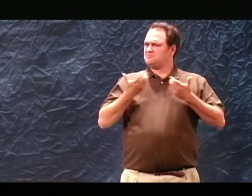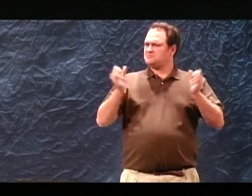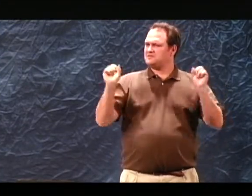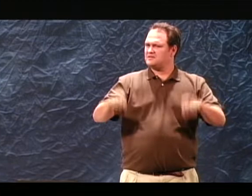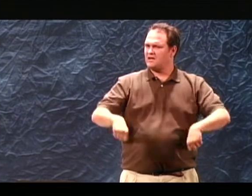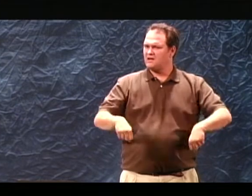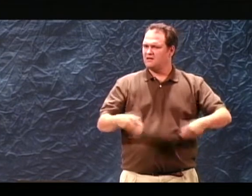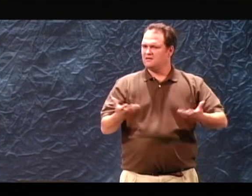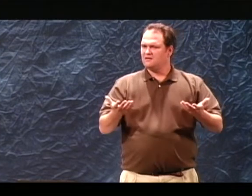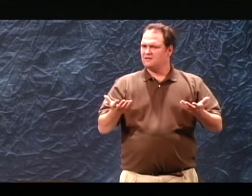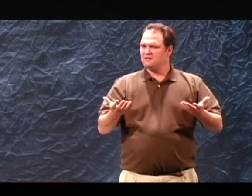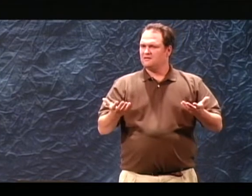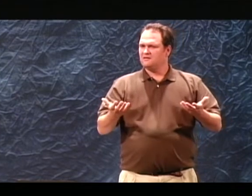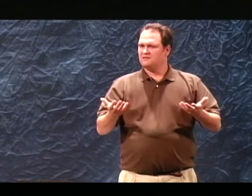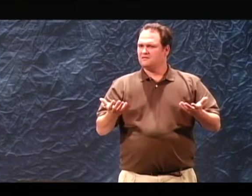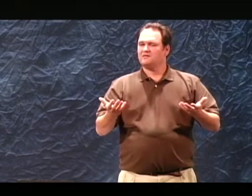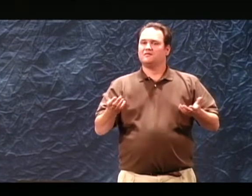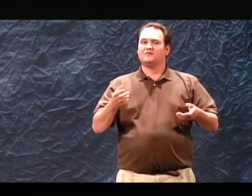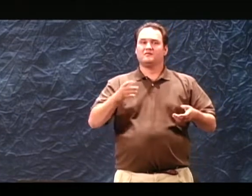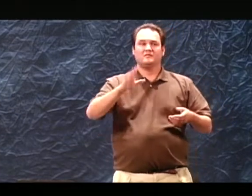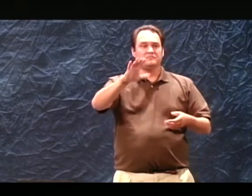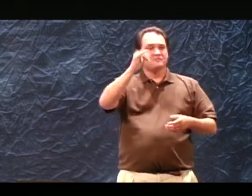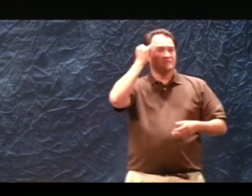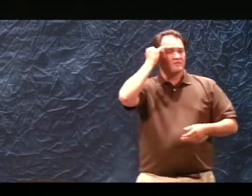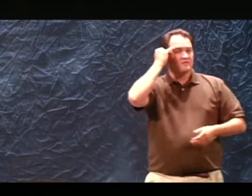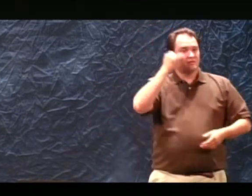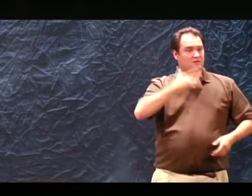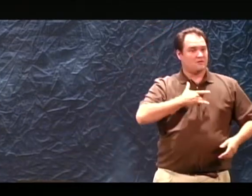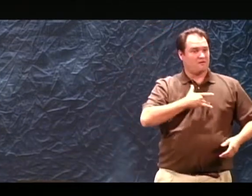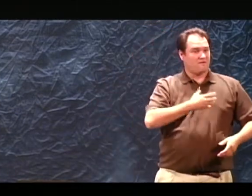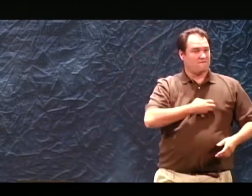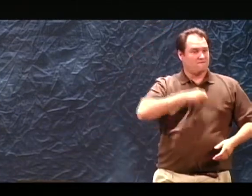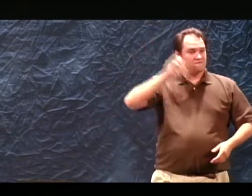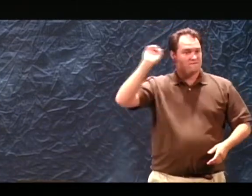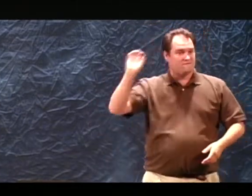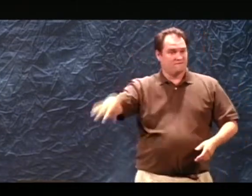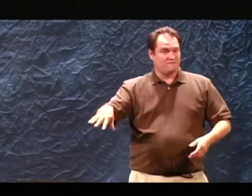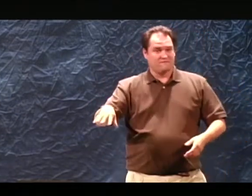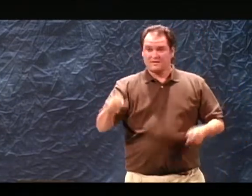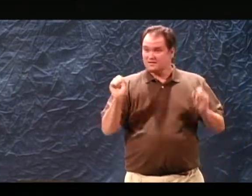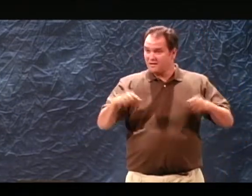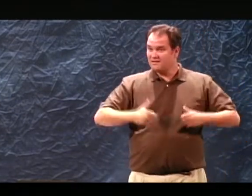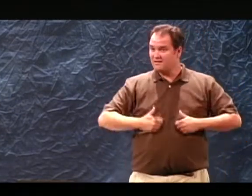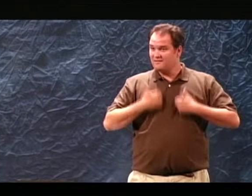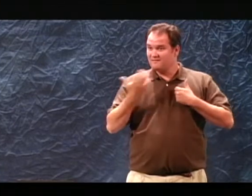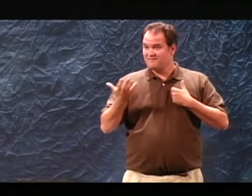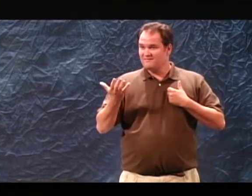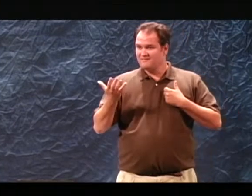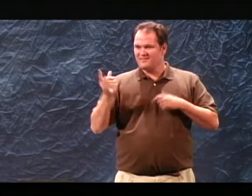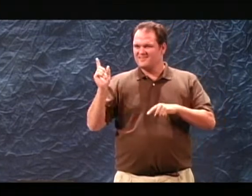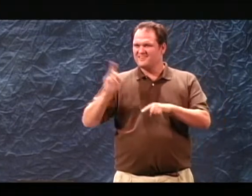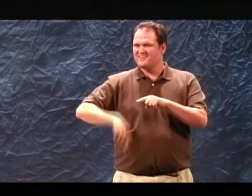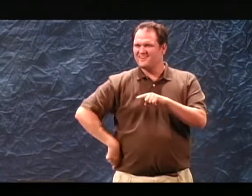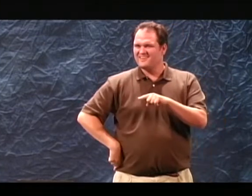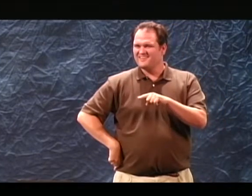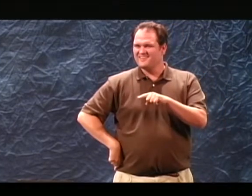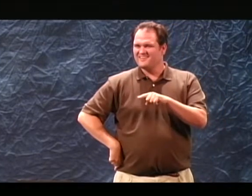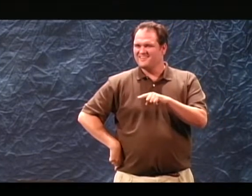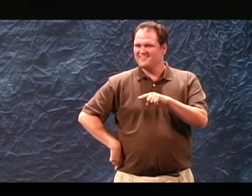in unity we could function if we had lost one of our arms but we couldn't live if we